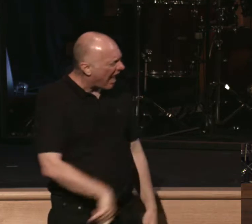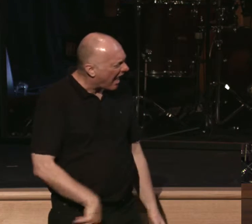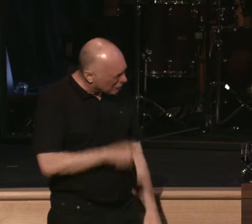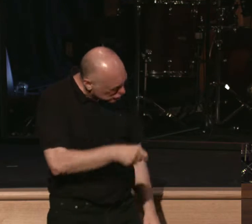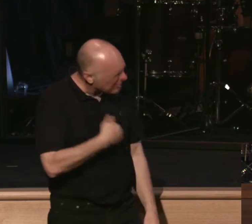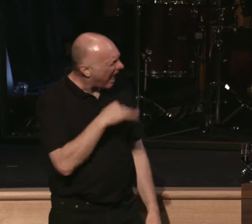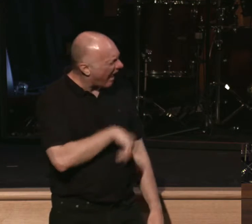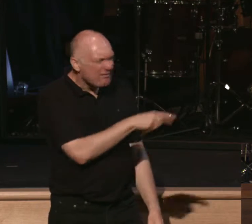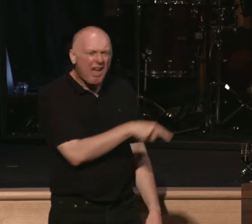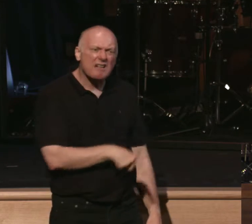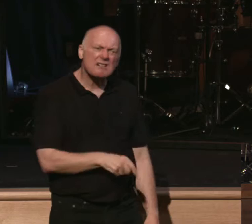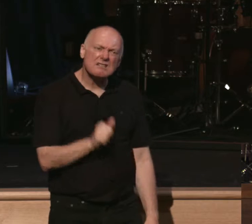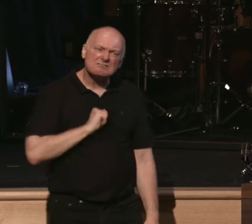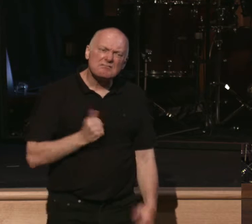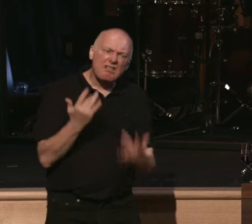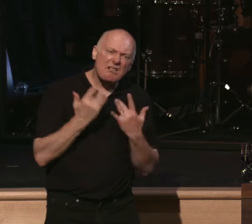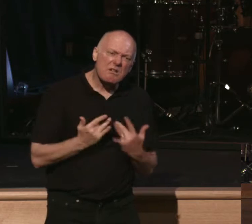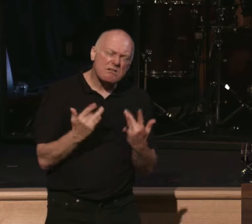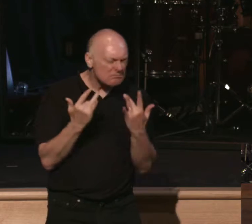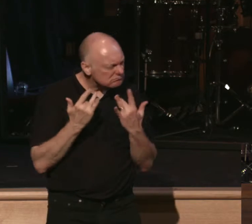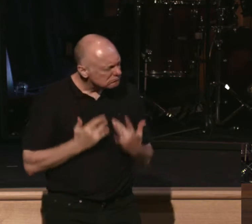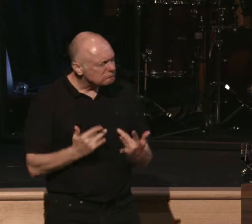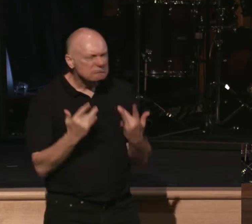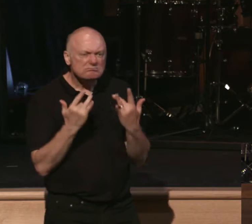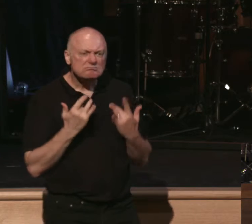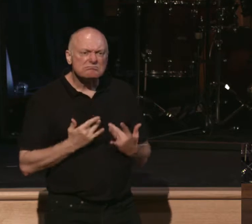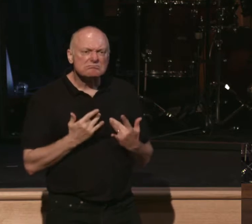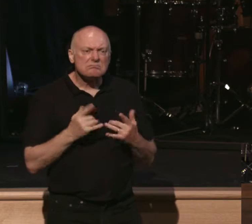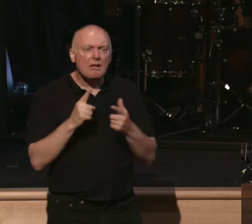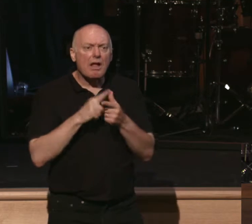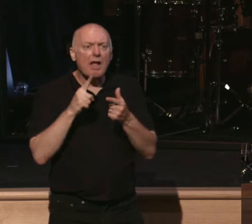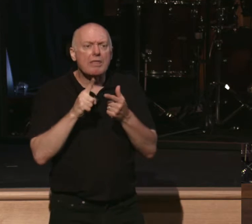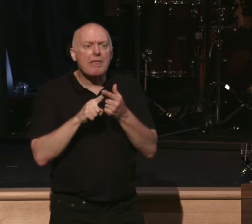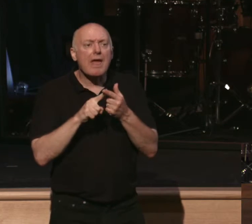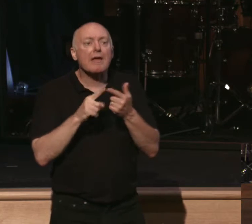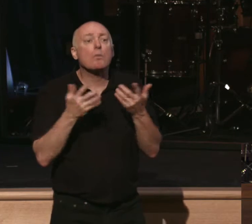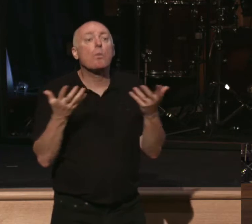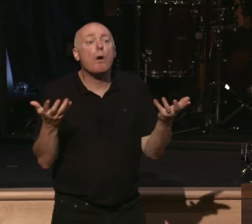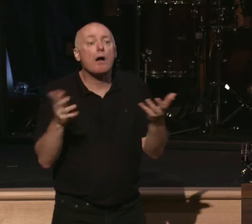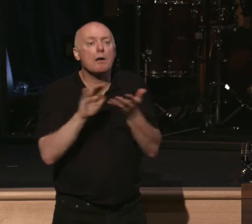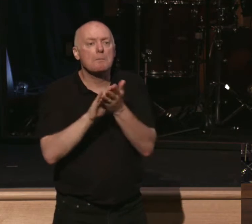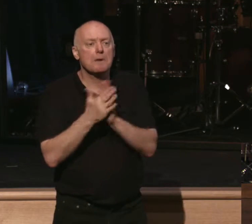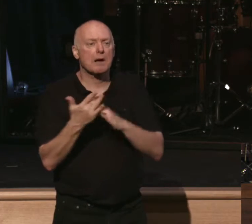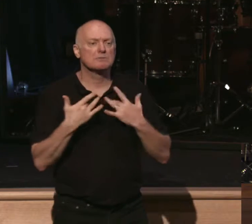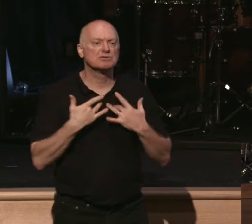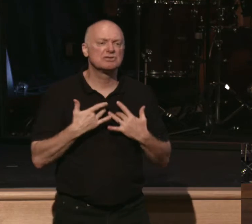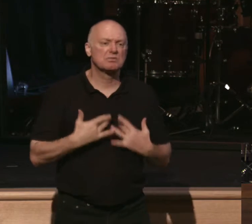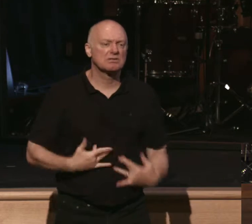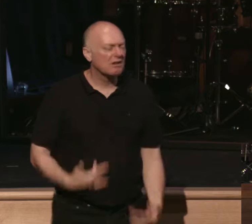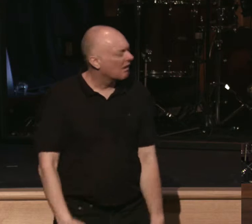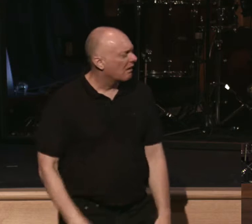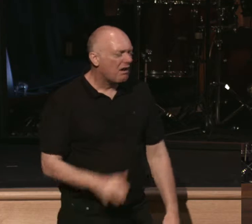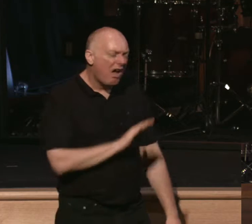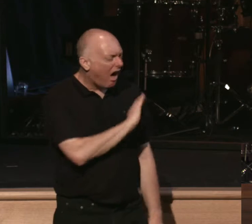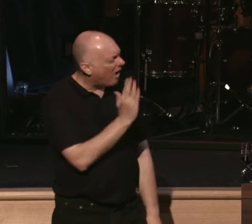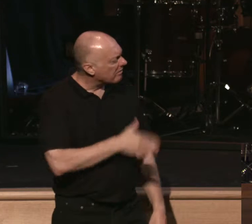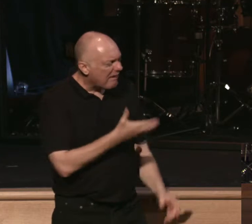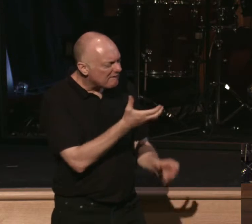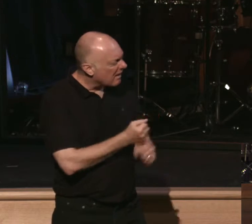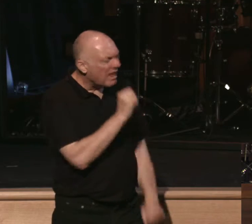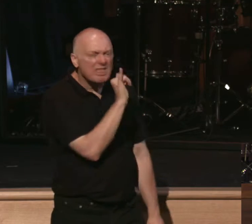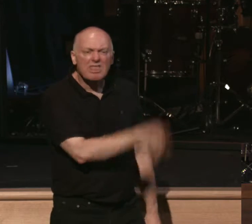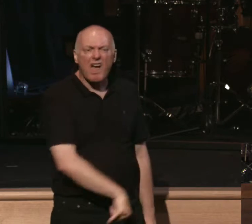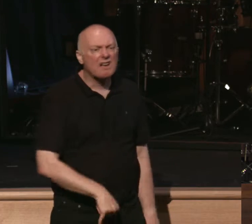And if we camp out in self-pity long enough, eventually that will begin to start looking like depression, that I'll never get what I